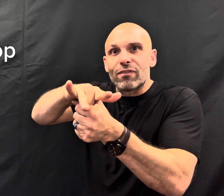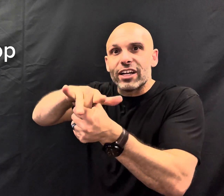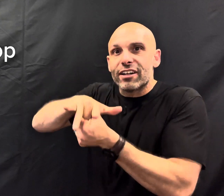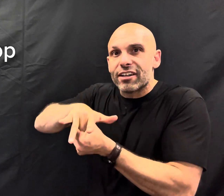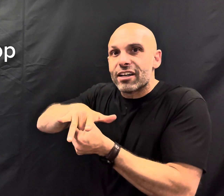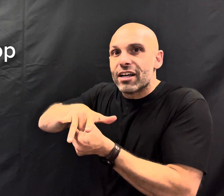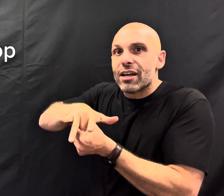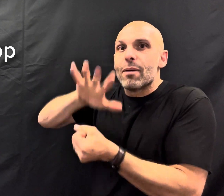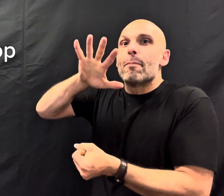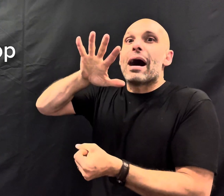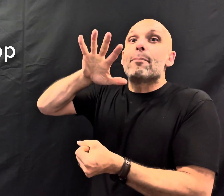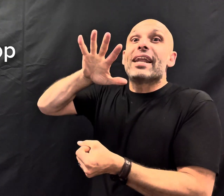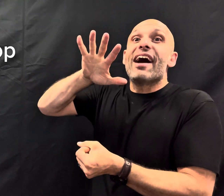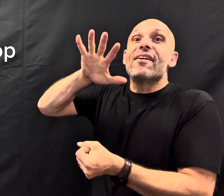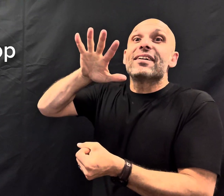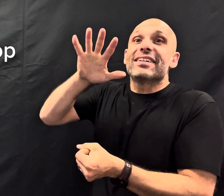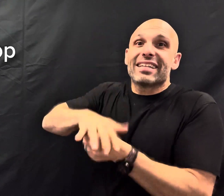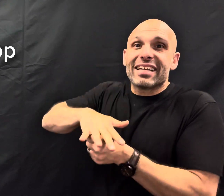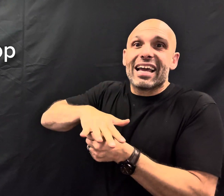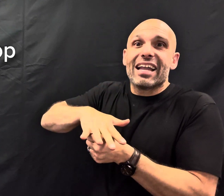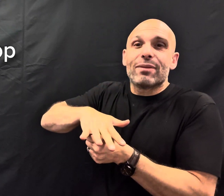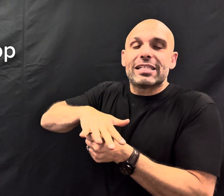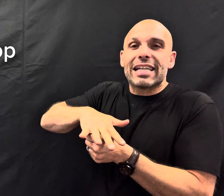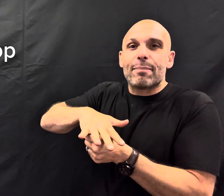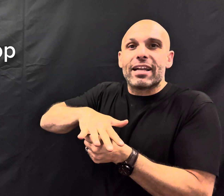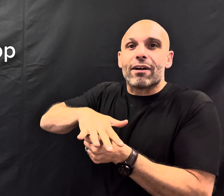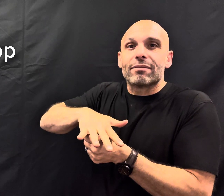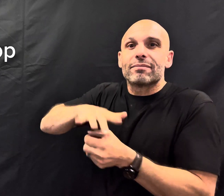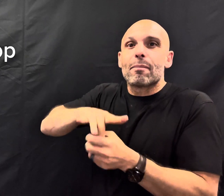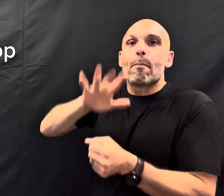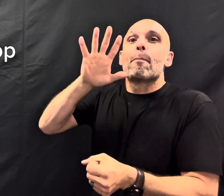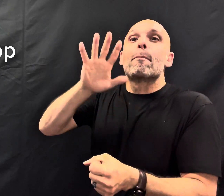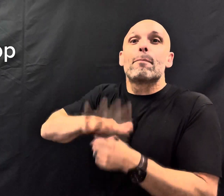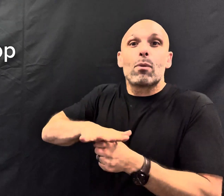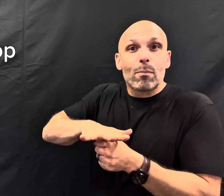finger, pop it out, and we slap it down.